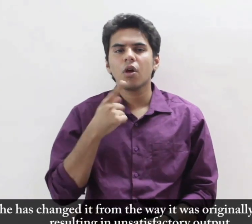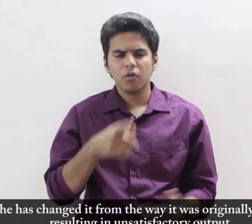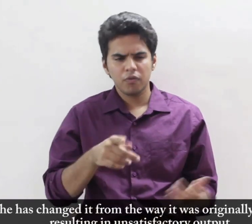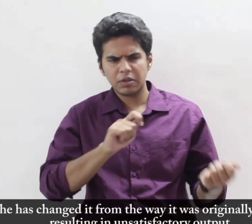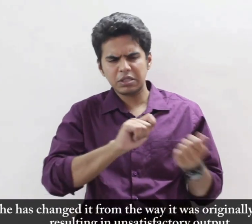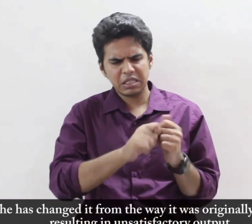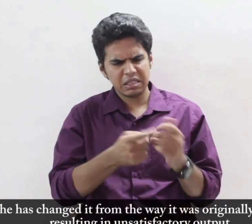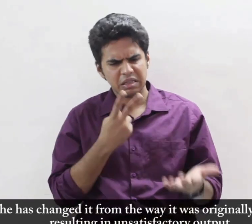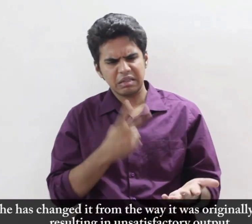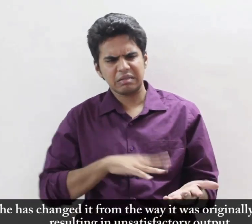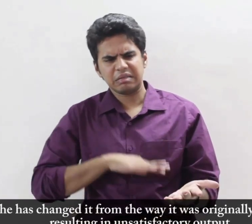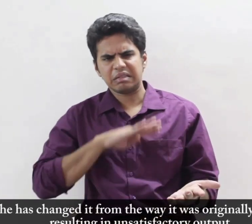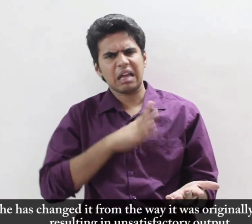output.